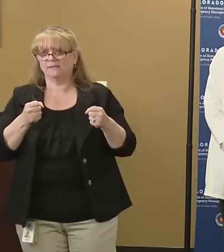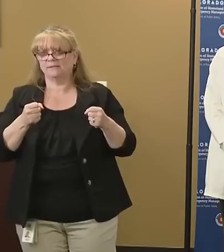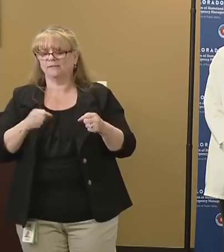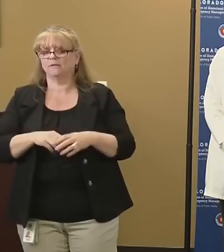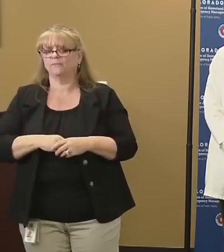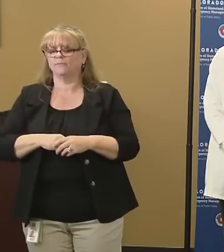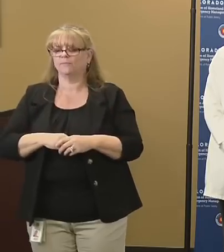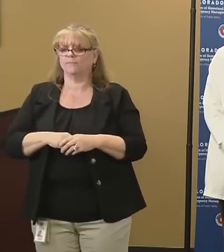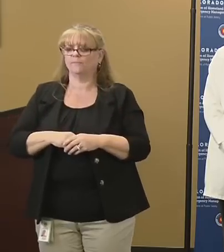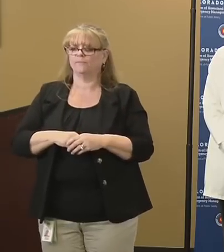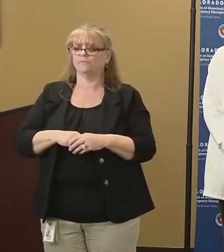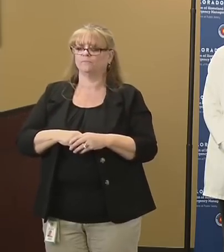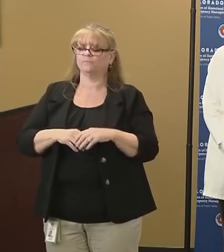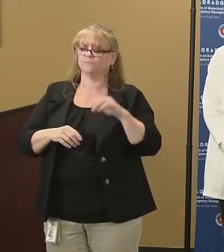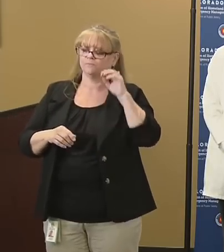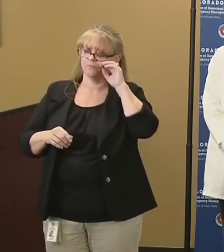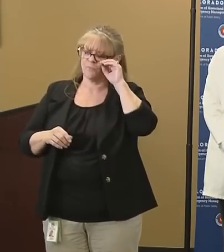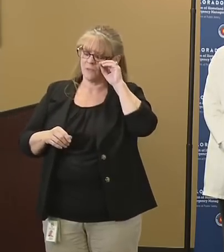to